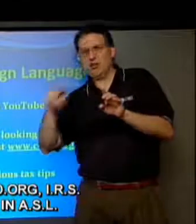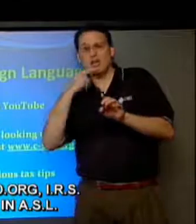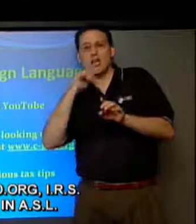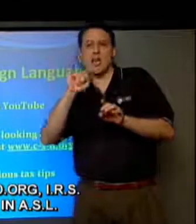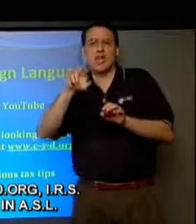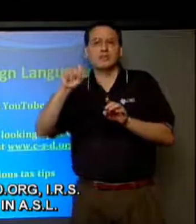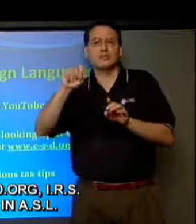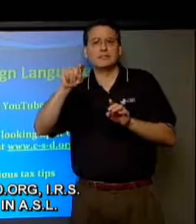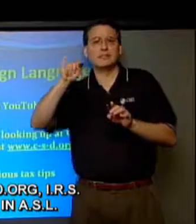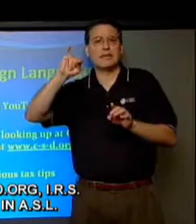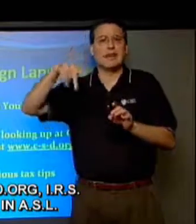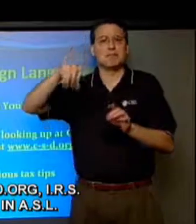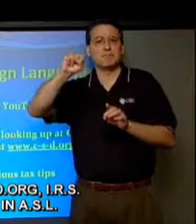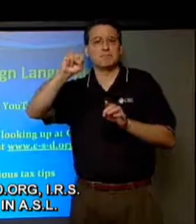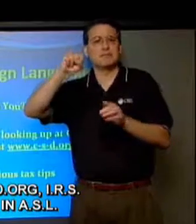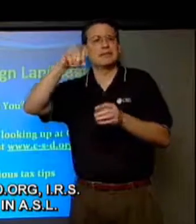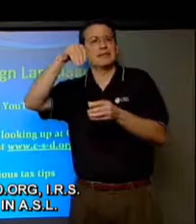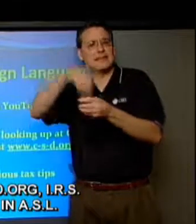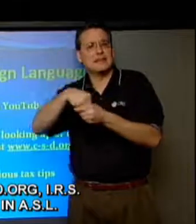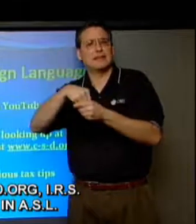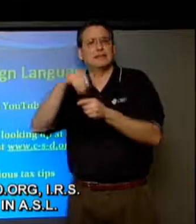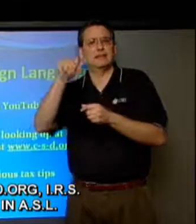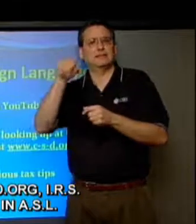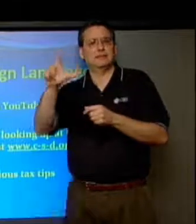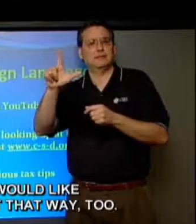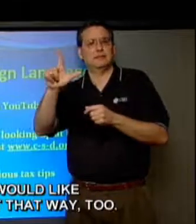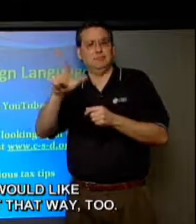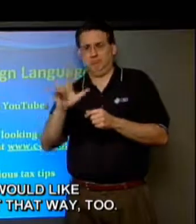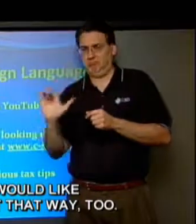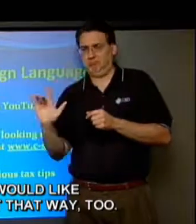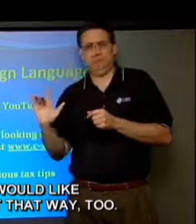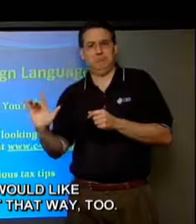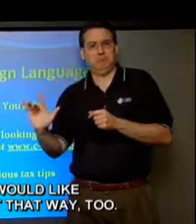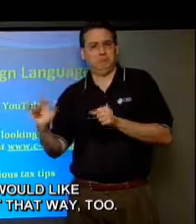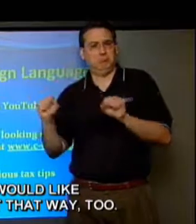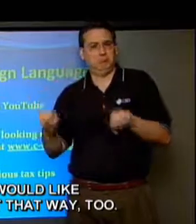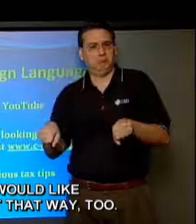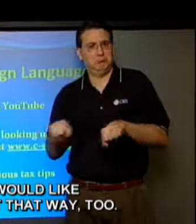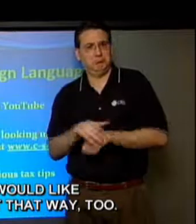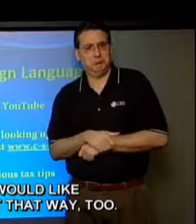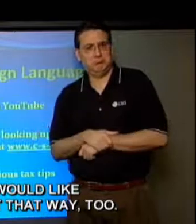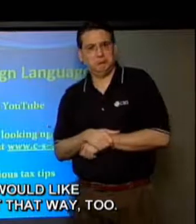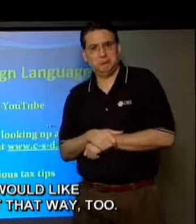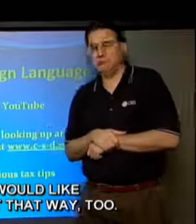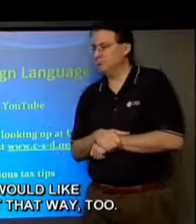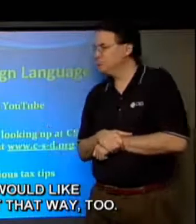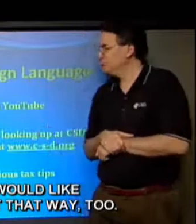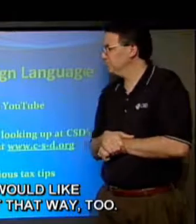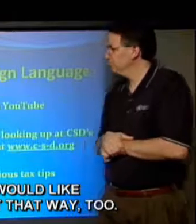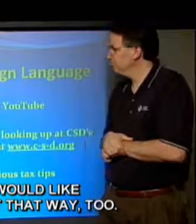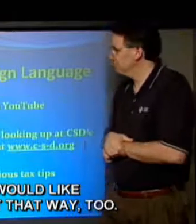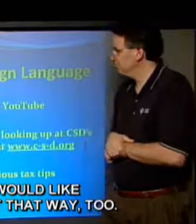There's IRS tips in ASL, in American Sign Language, if you'd like to access it that way too.